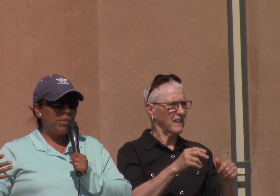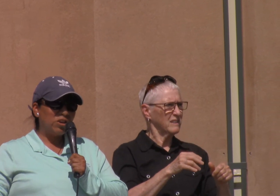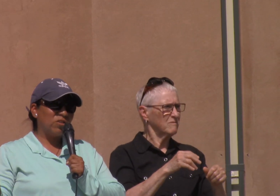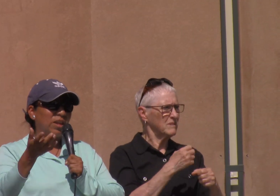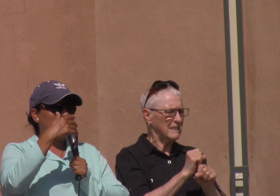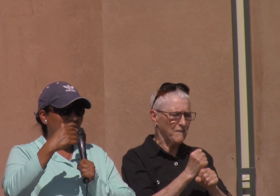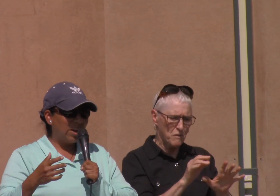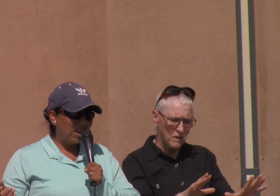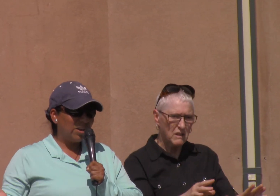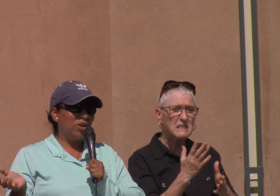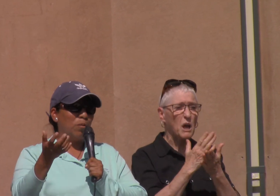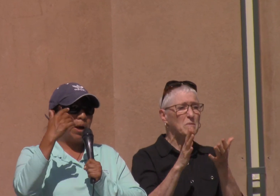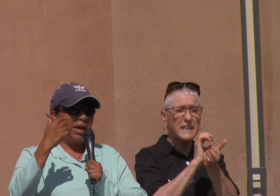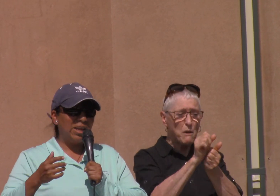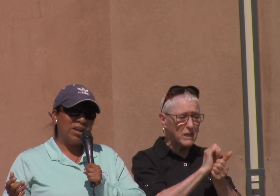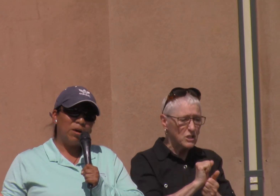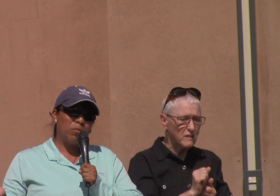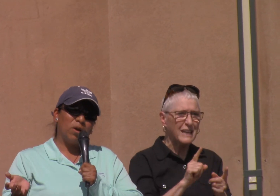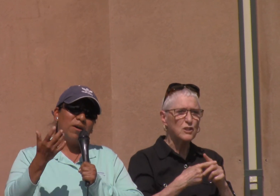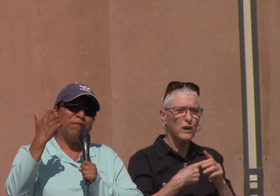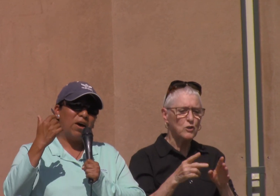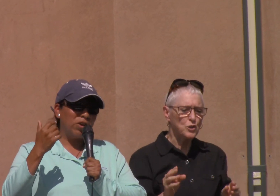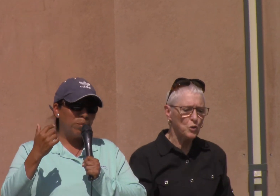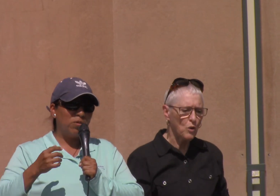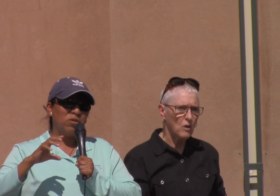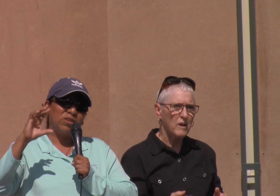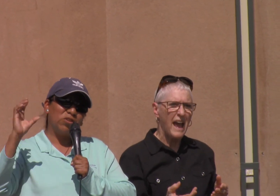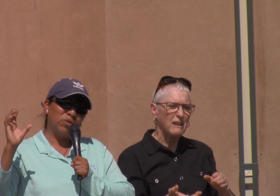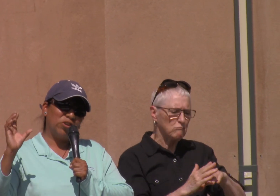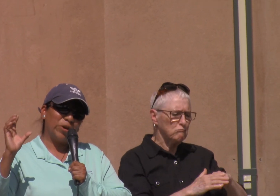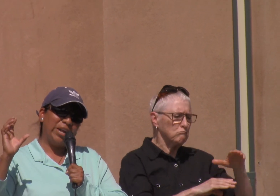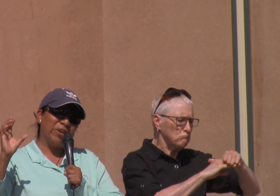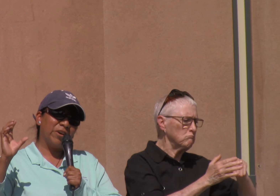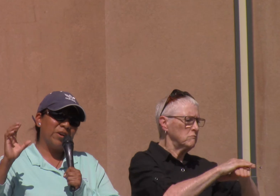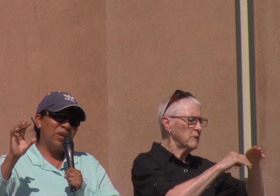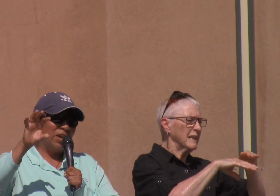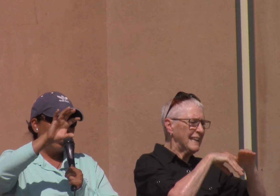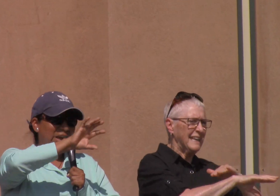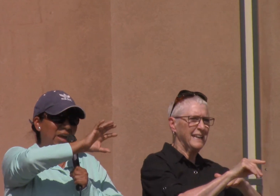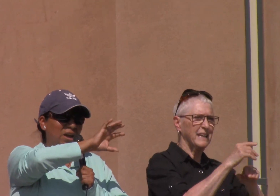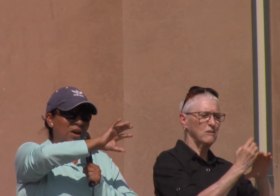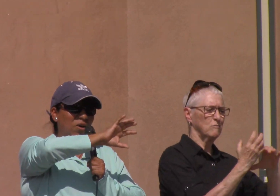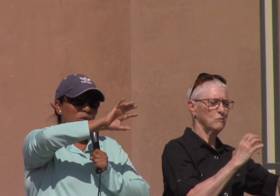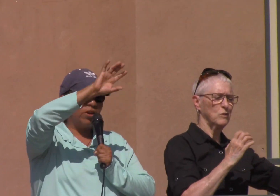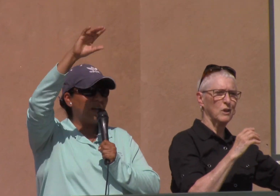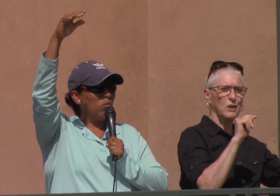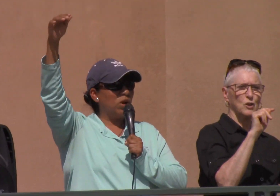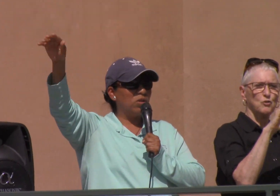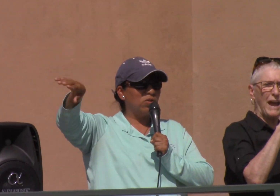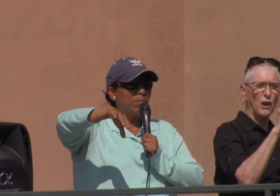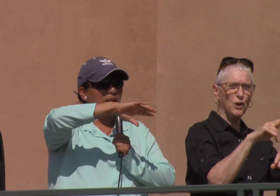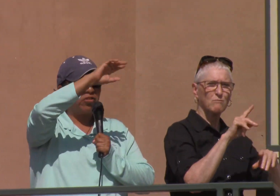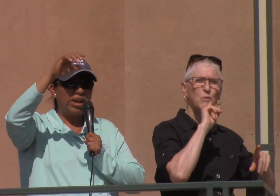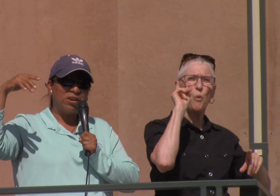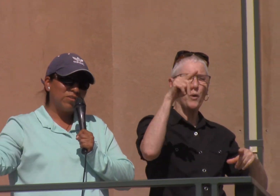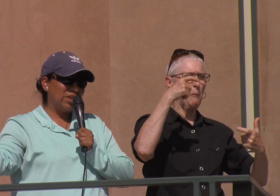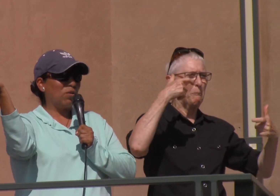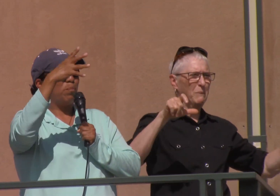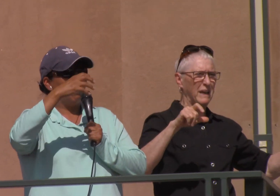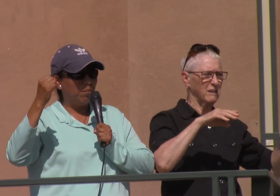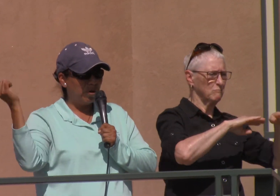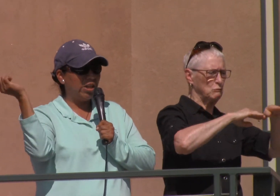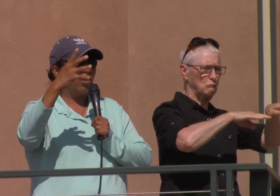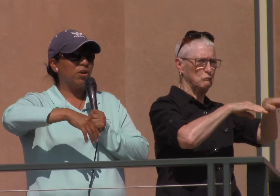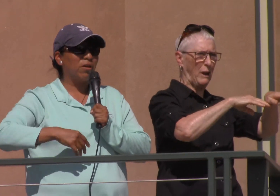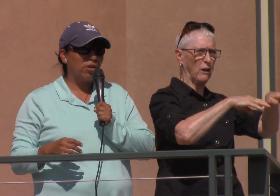were damaged, so they started, piling up valuables into a trailer. They ordered in one of those big trailers, and they